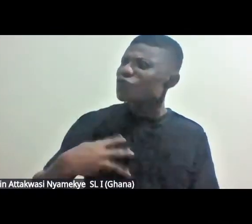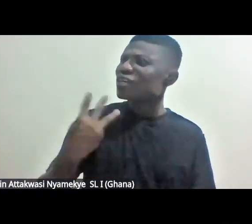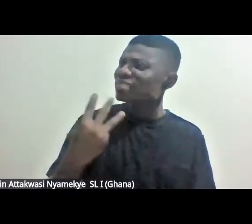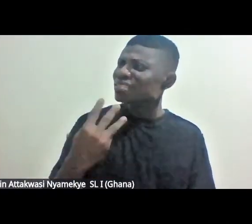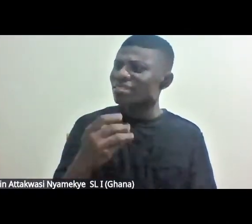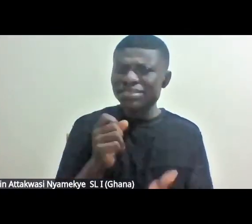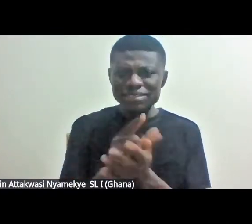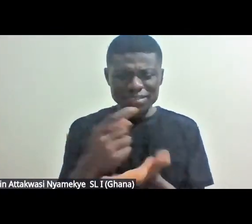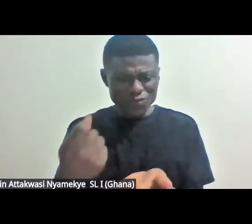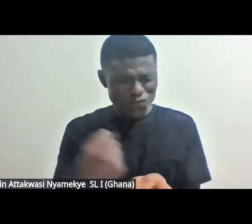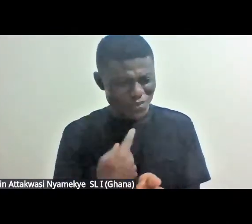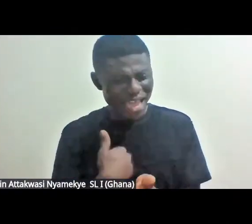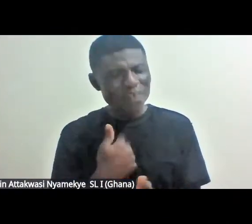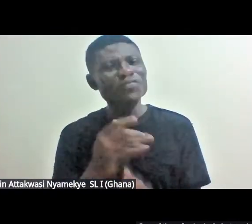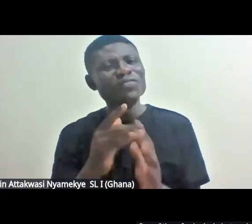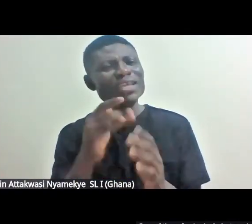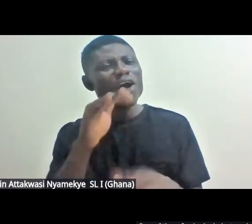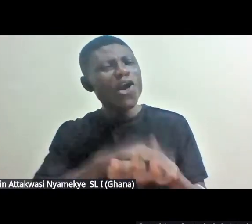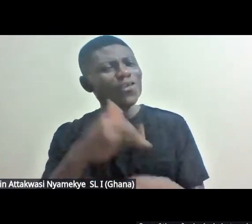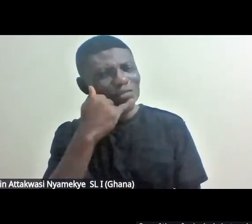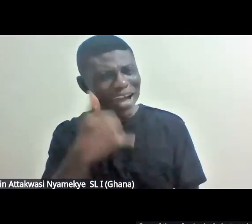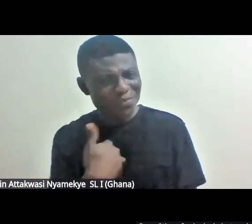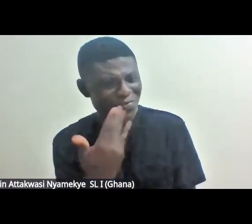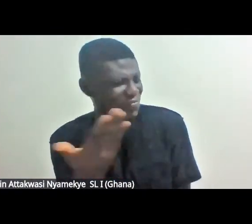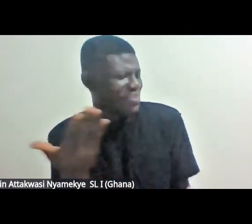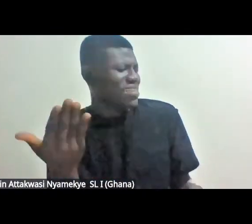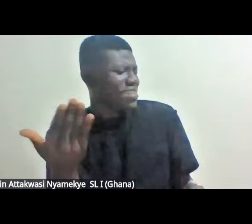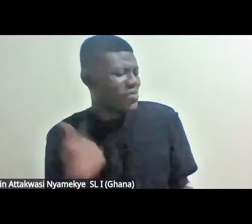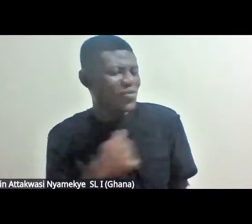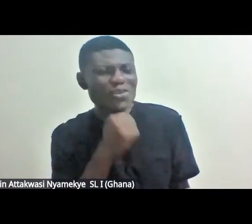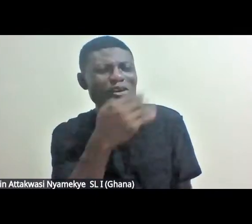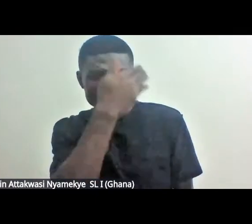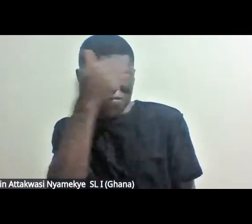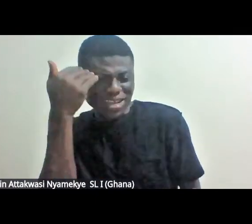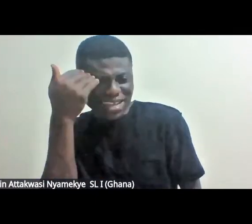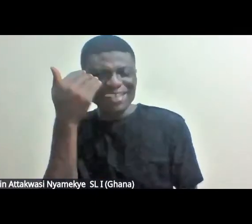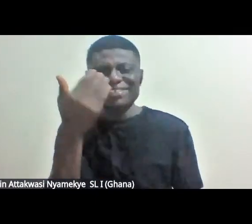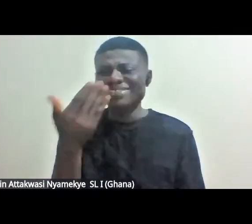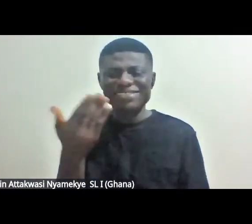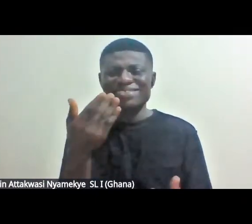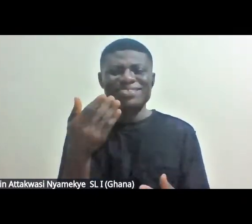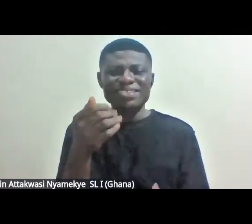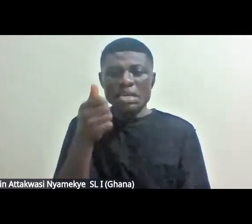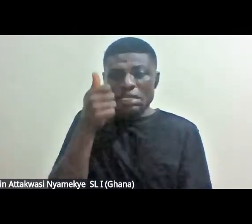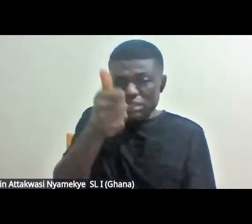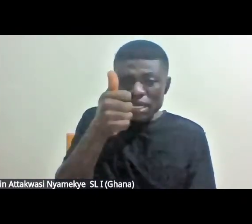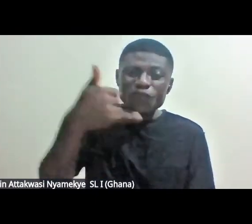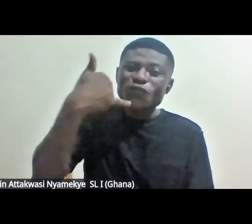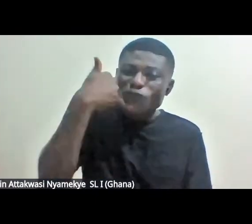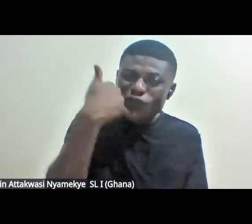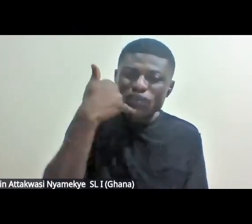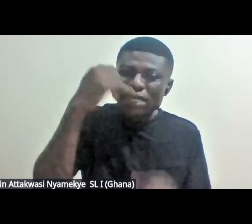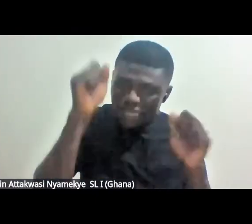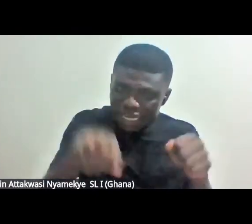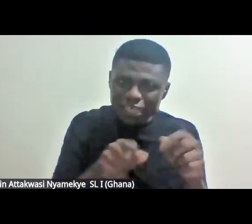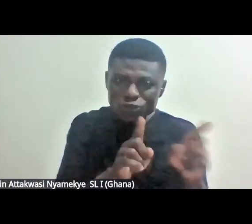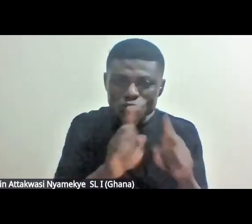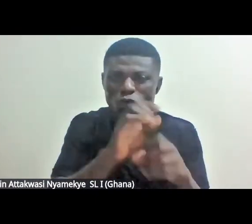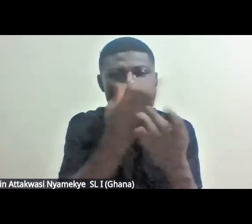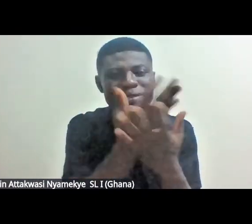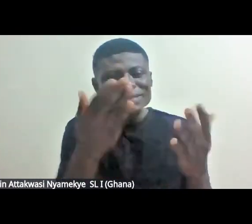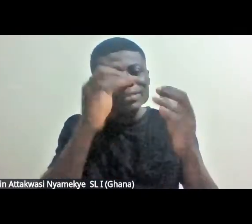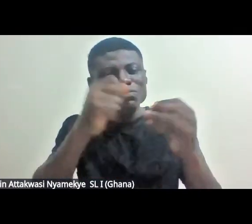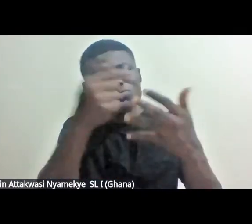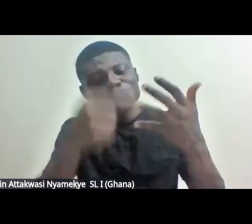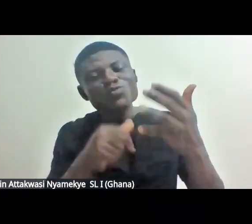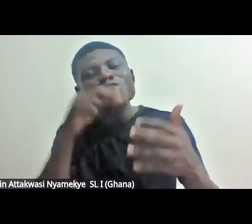me, you have internet on your phone. So let's not forget that your cell phone can do so much. You don't even